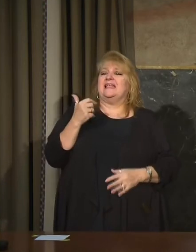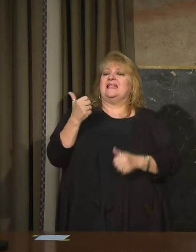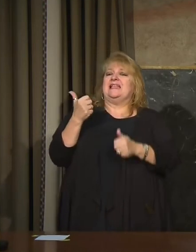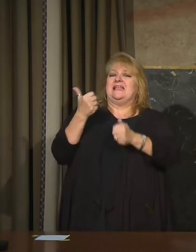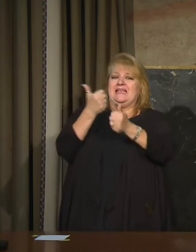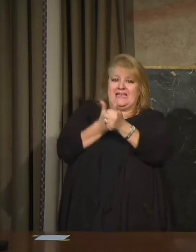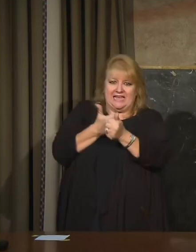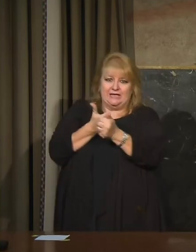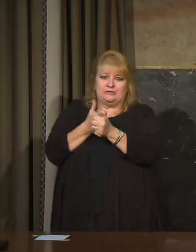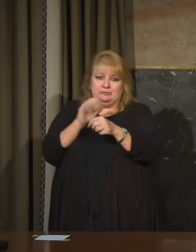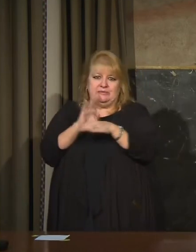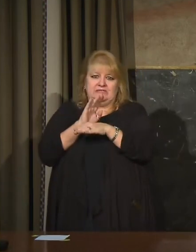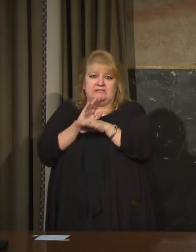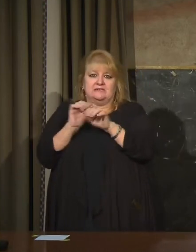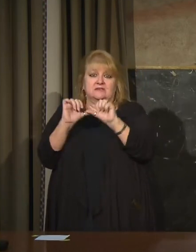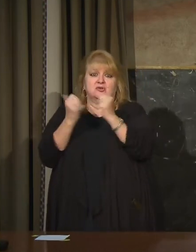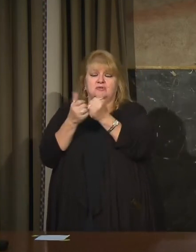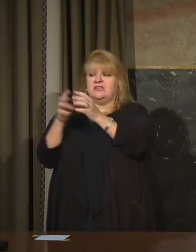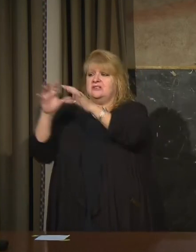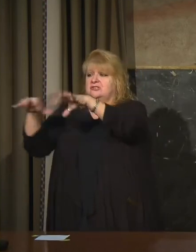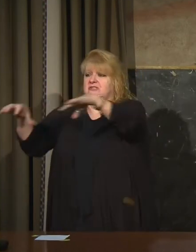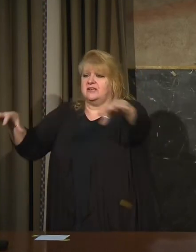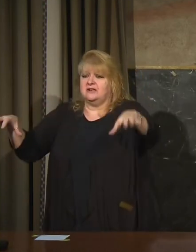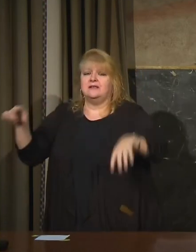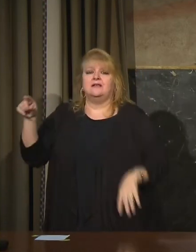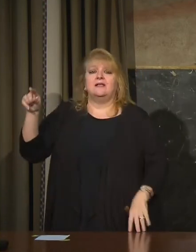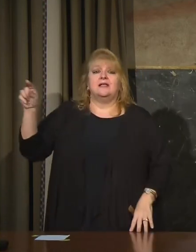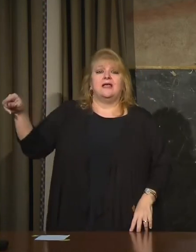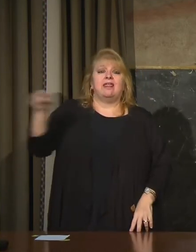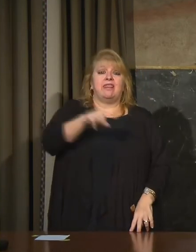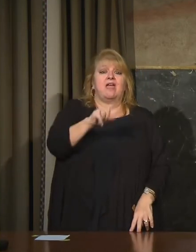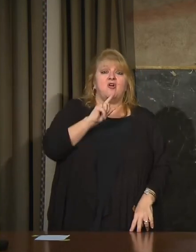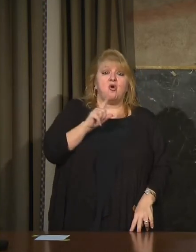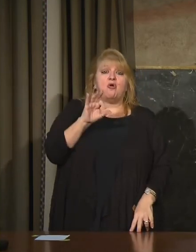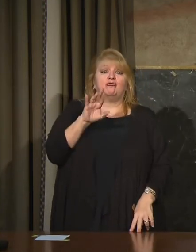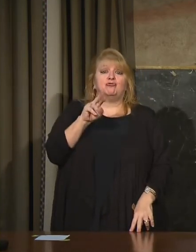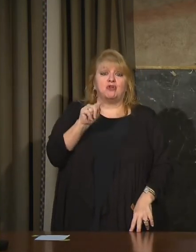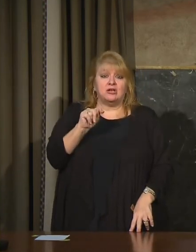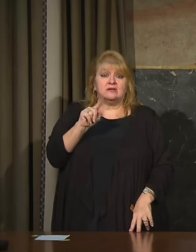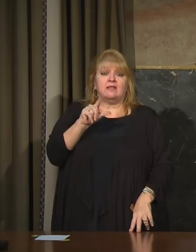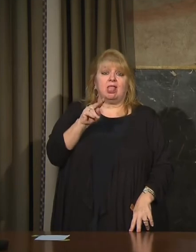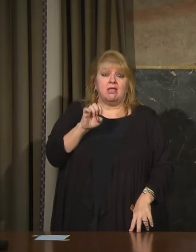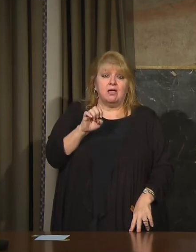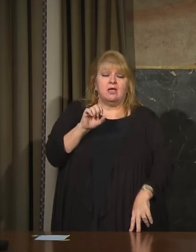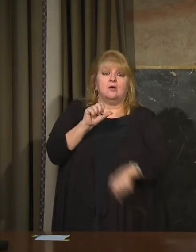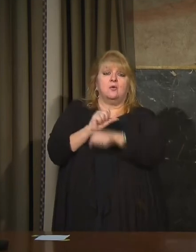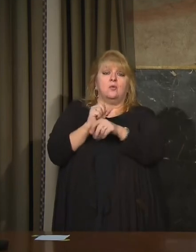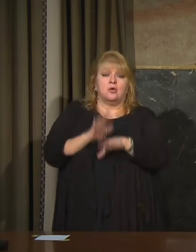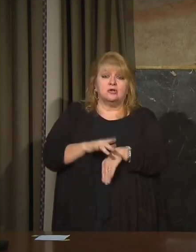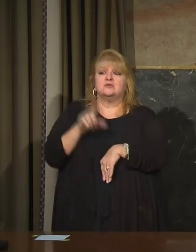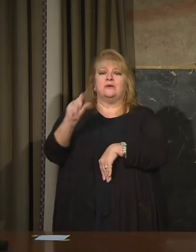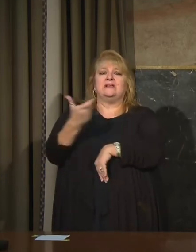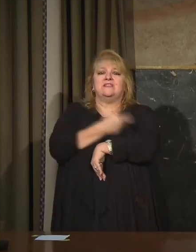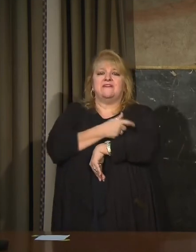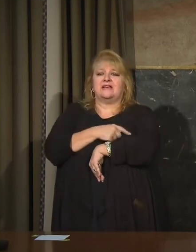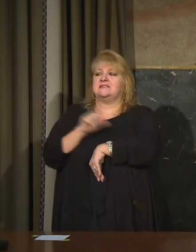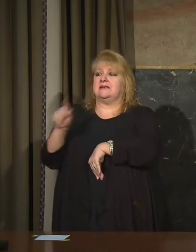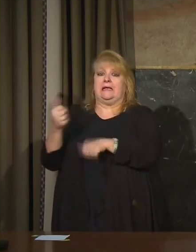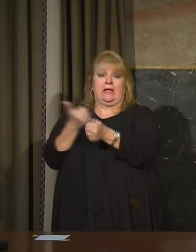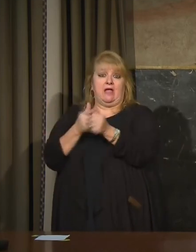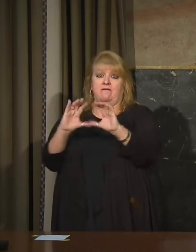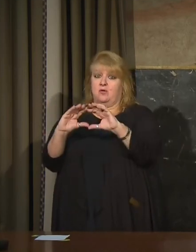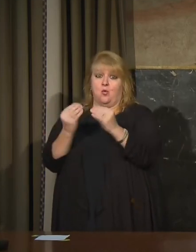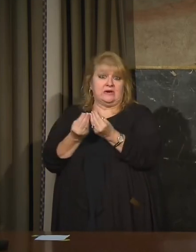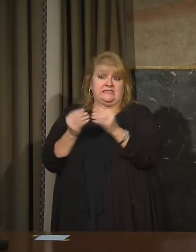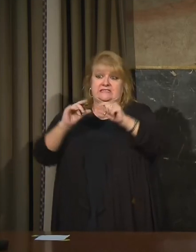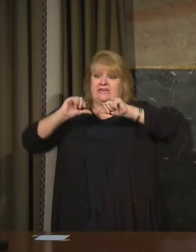people are essential frontline workers and need to be prioritized for vaccines. So somebody has to make those decisions. I am